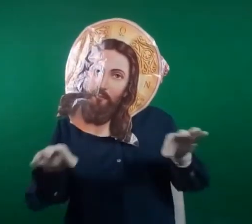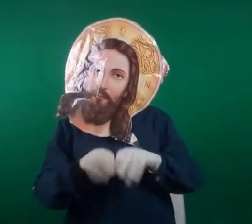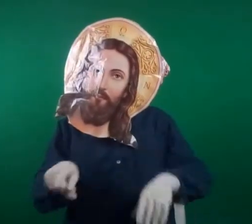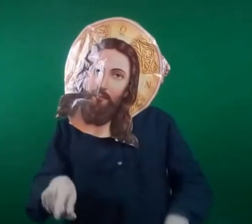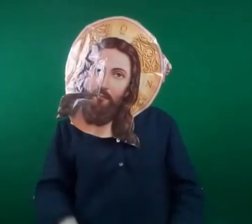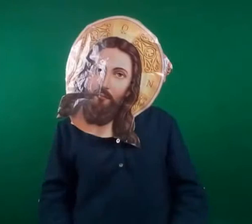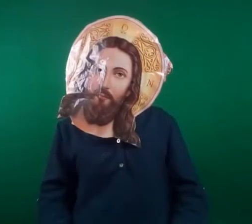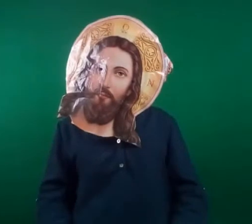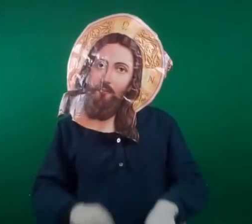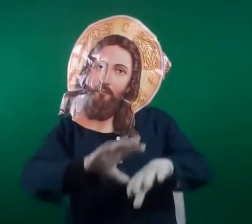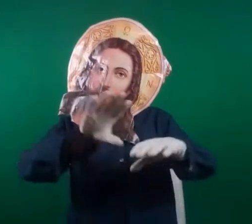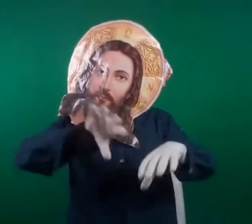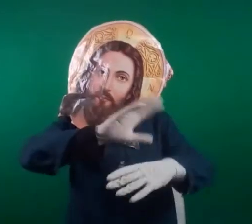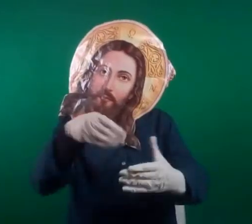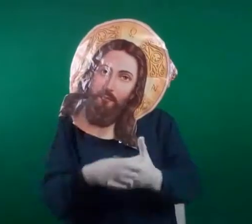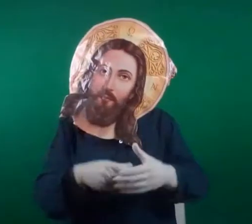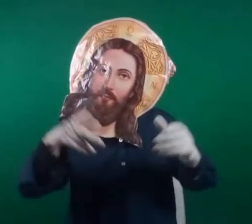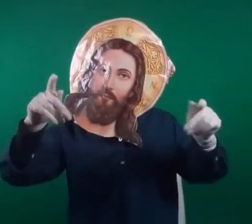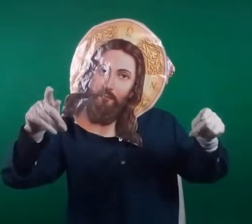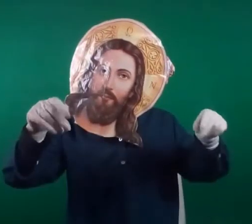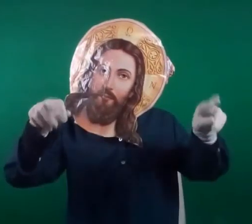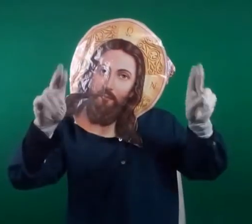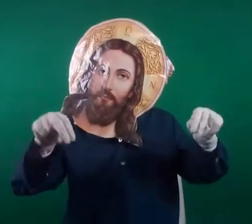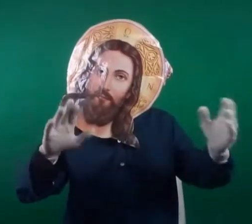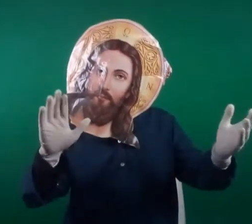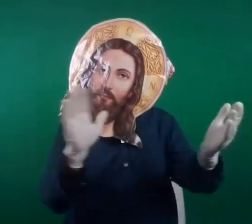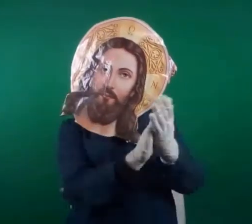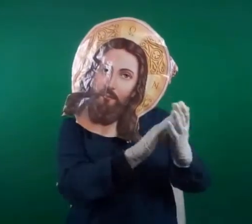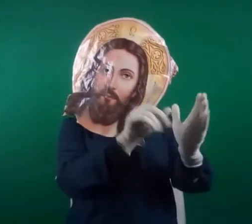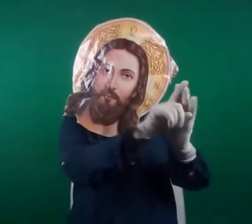So, all pornography is against the law,